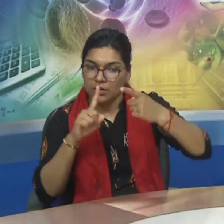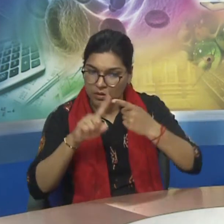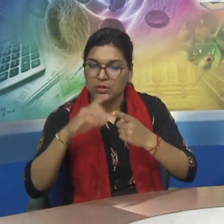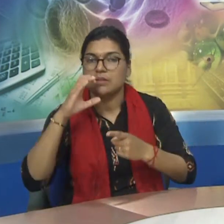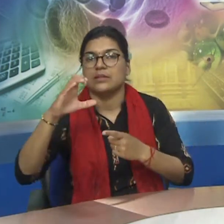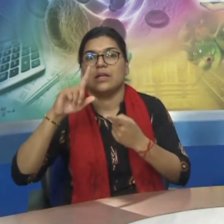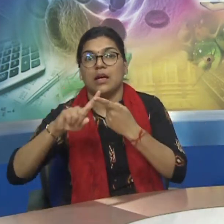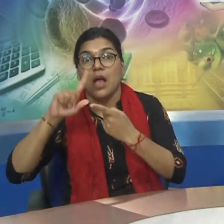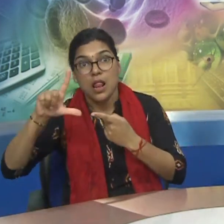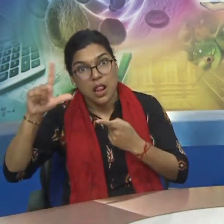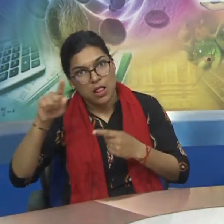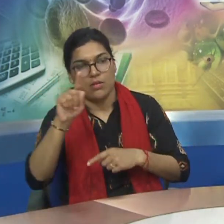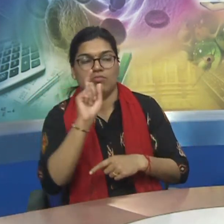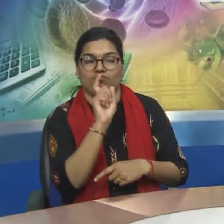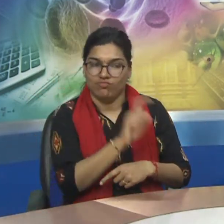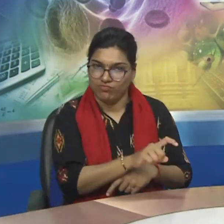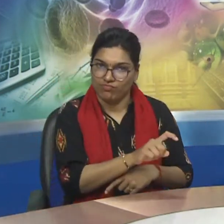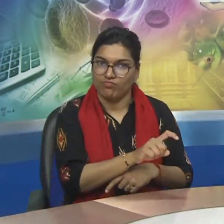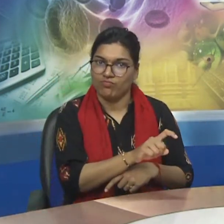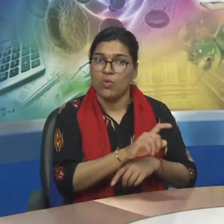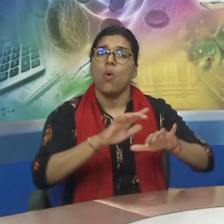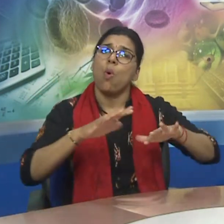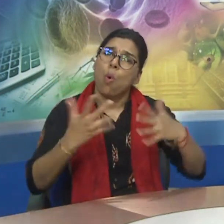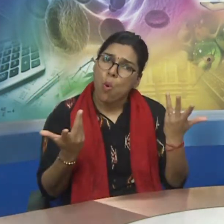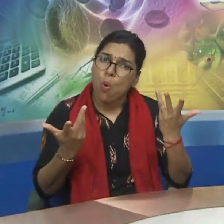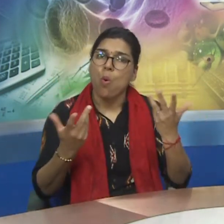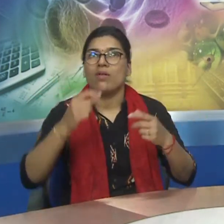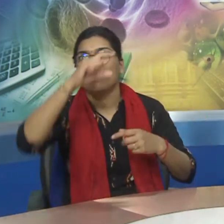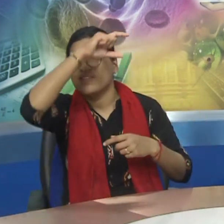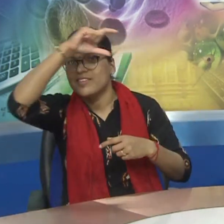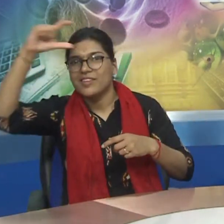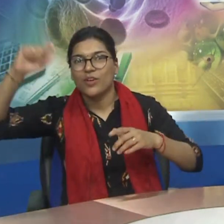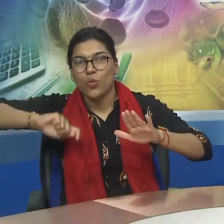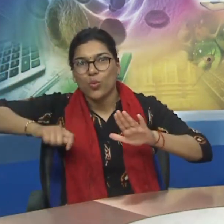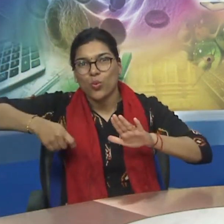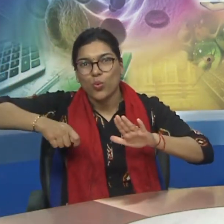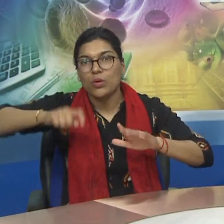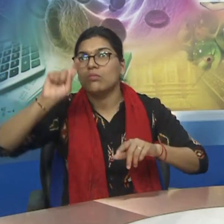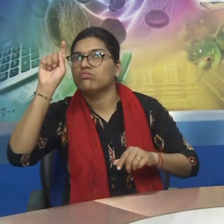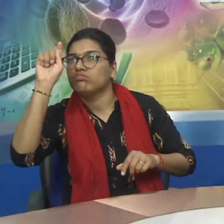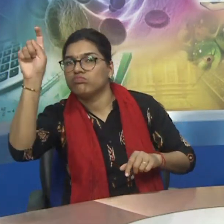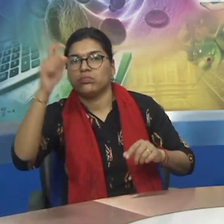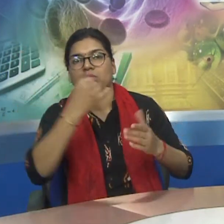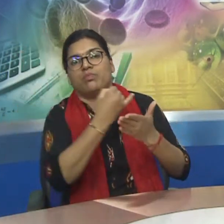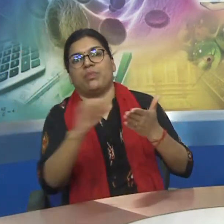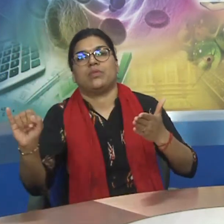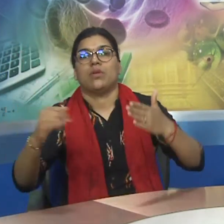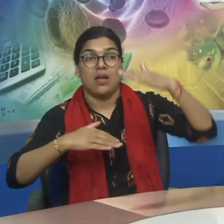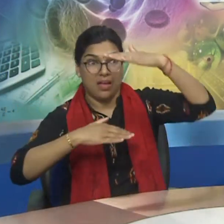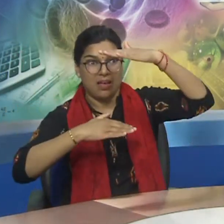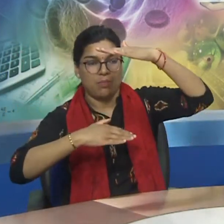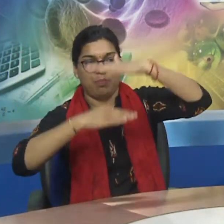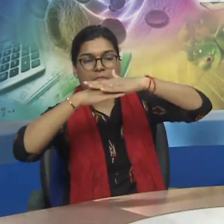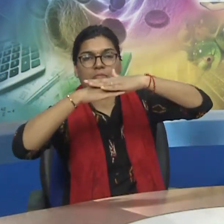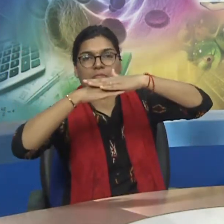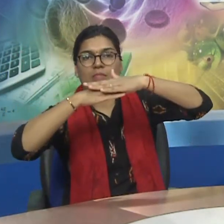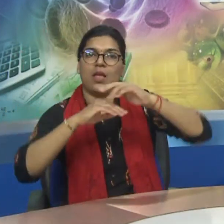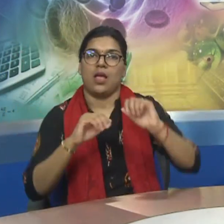So whatever content we want to delete, first of all we need to select that cell or row or column, and after that we can choose that